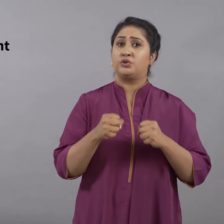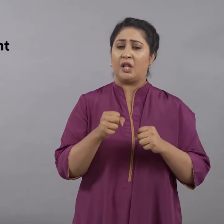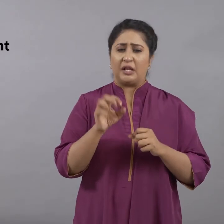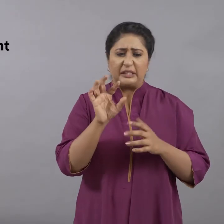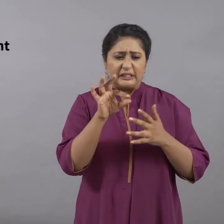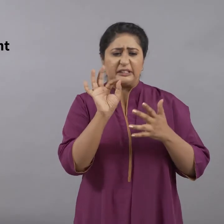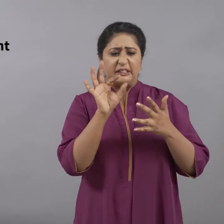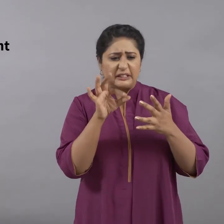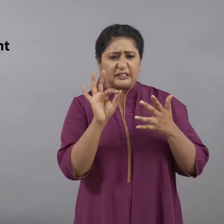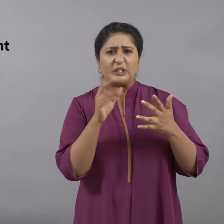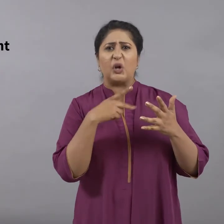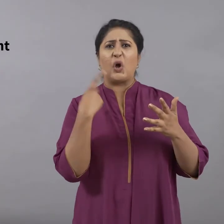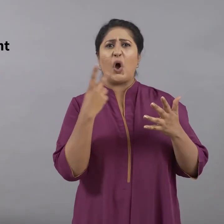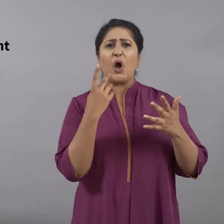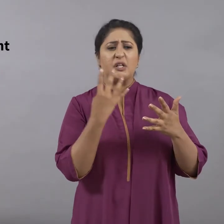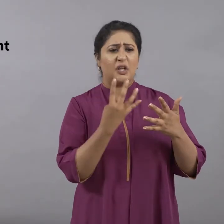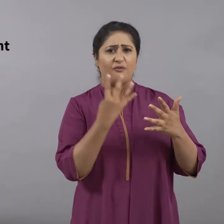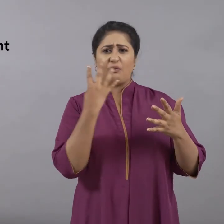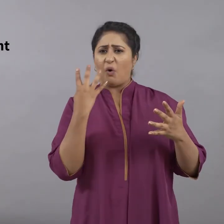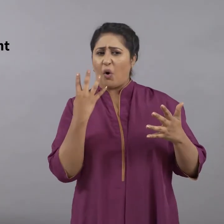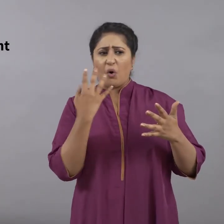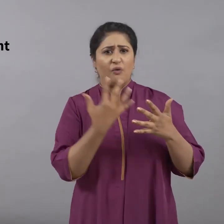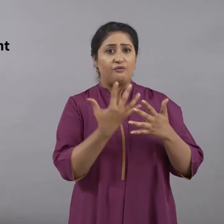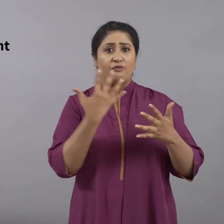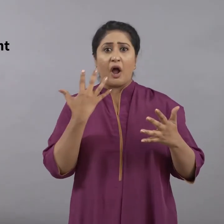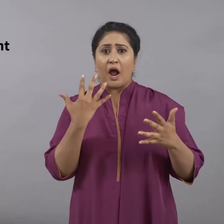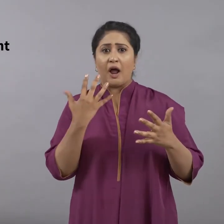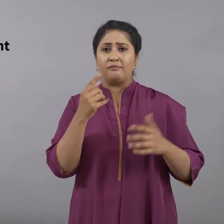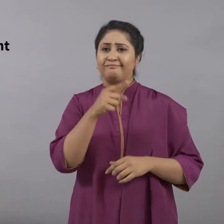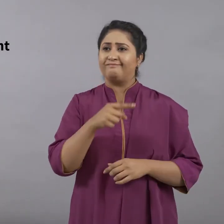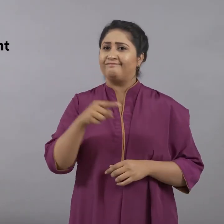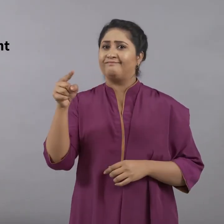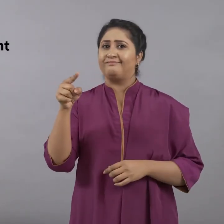which 4 or 5 words are to be marked correct.